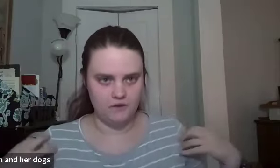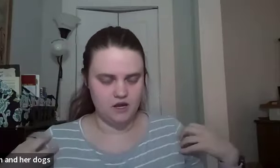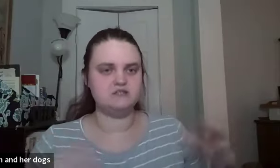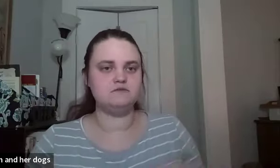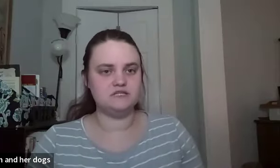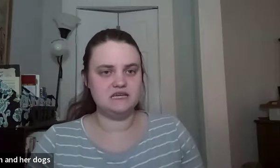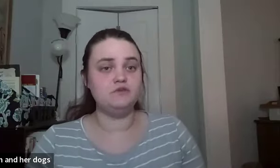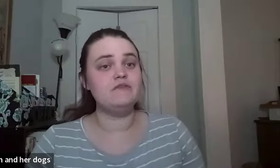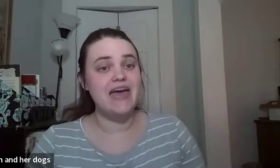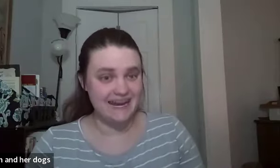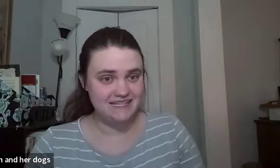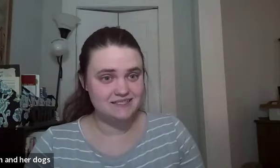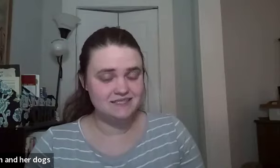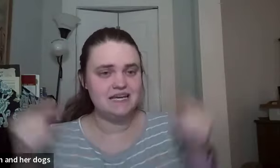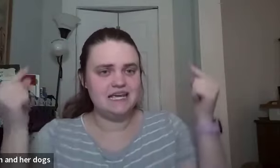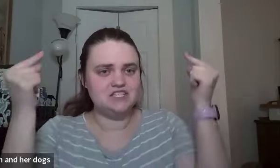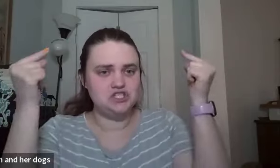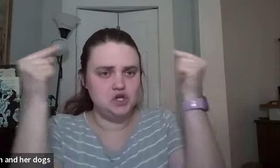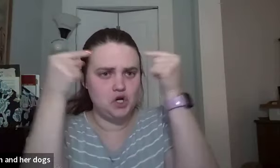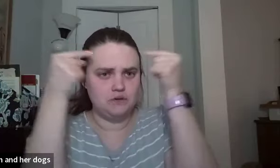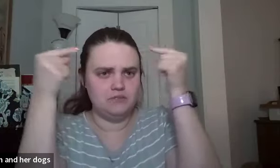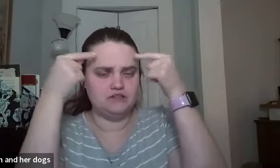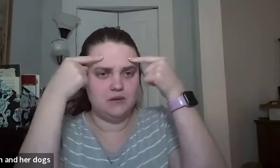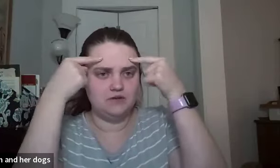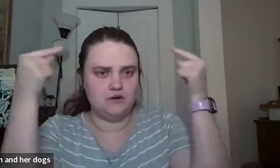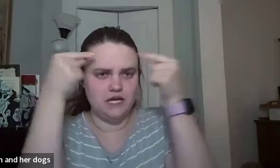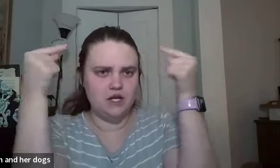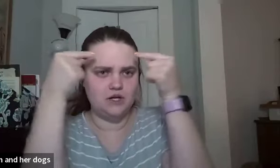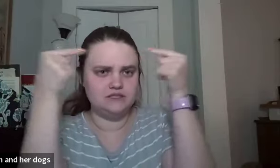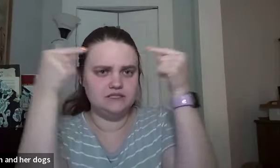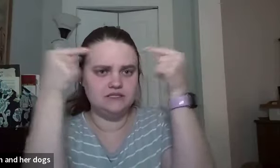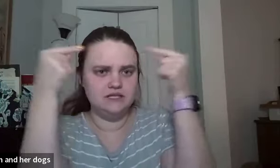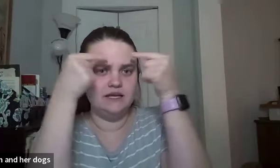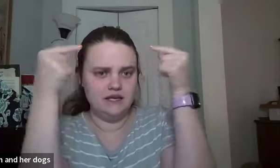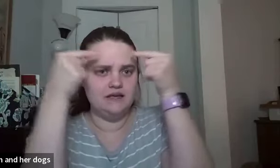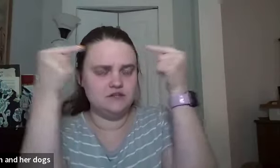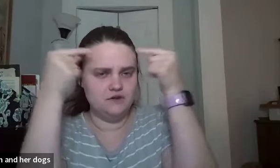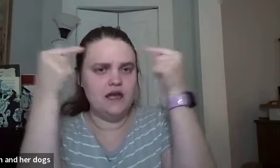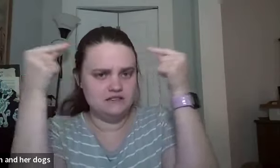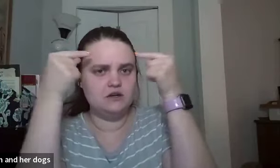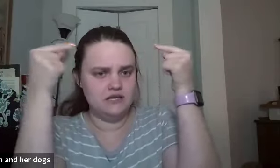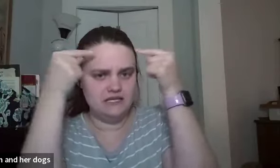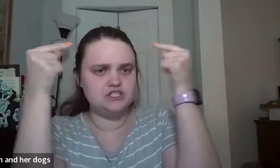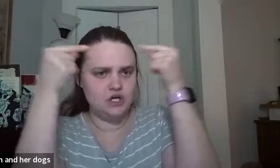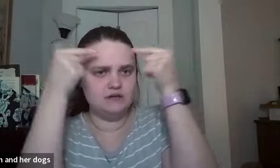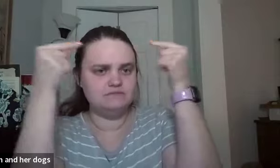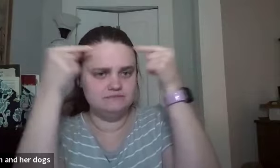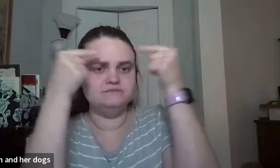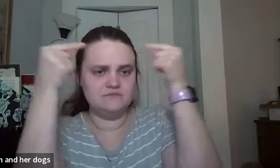their body. So for example, if you have a headache, it's just hurt, but on top of your forehead, hurt. So if your head's hurting, it's just hurt. This